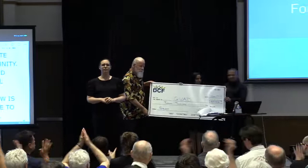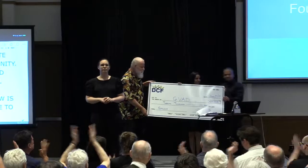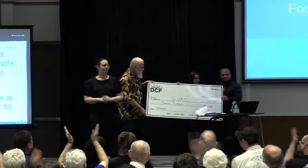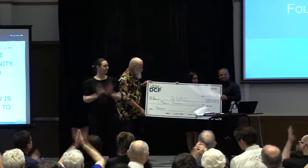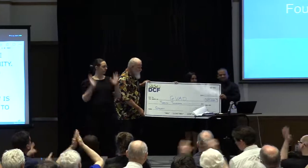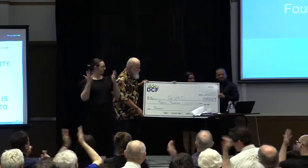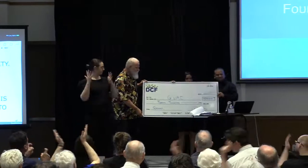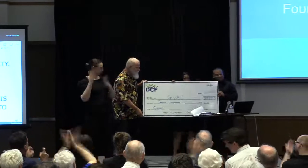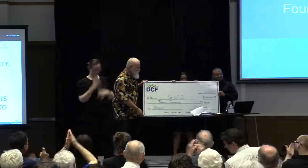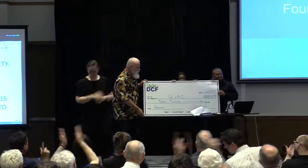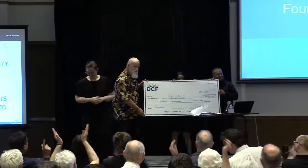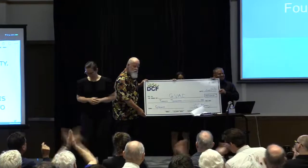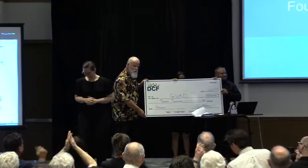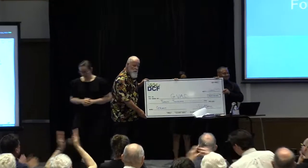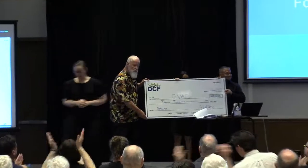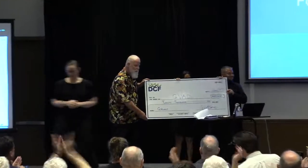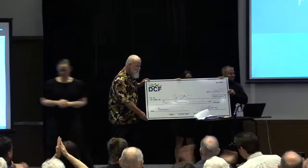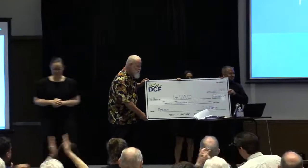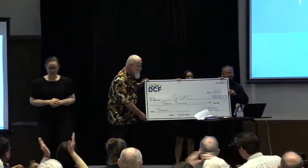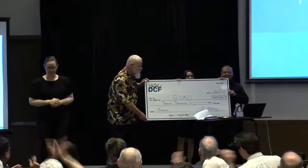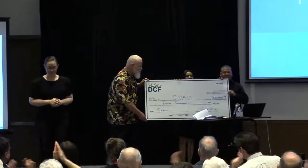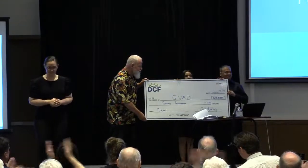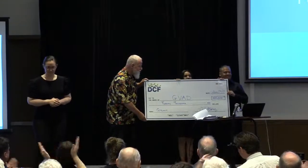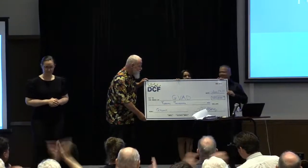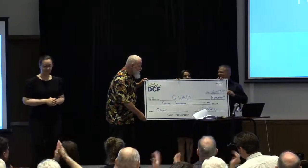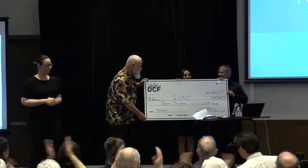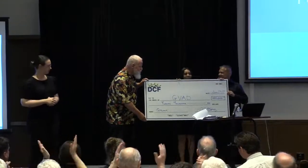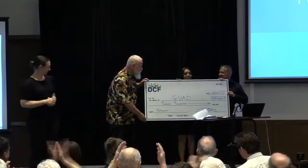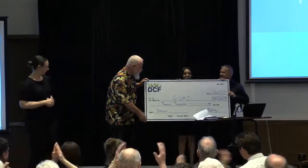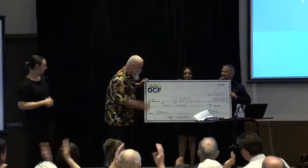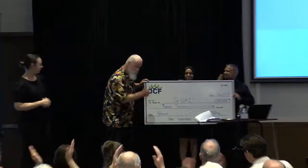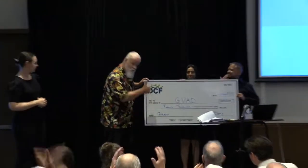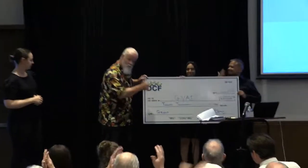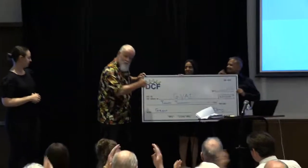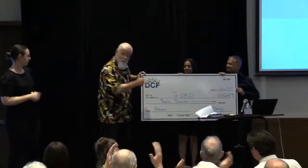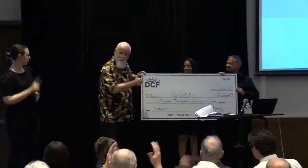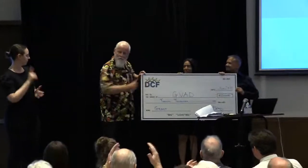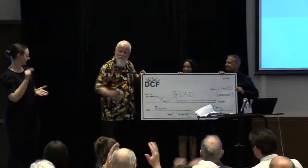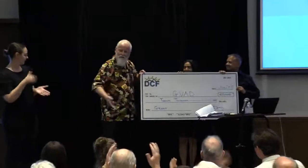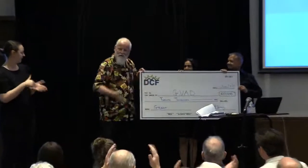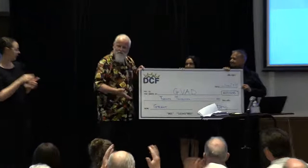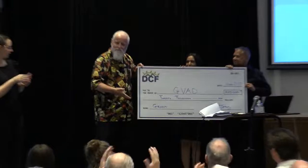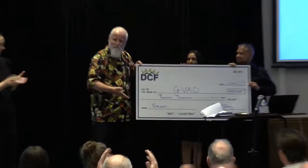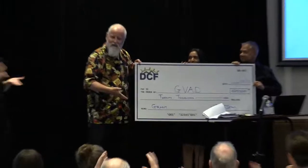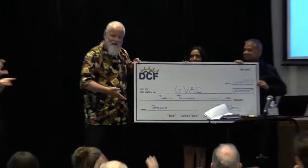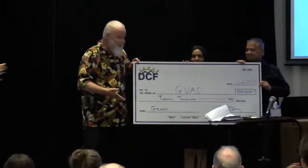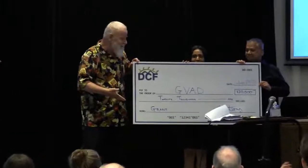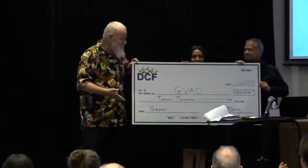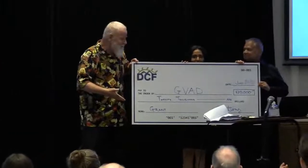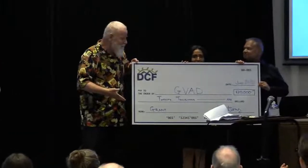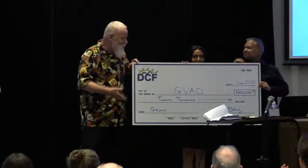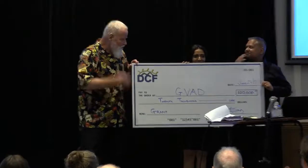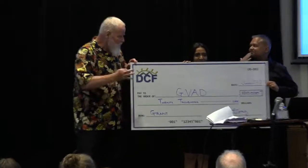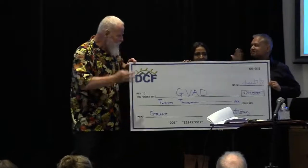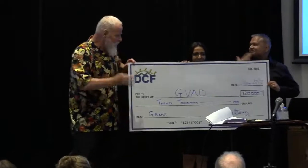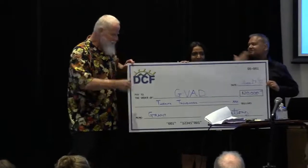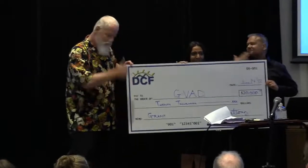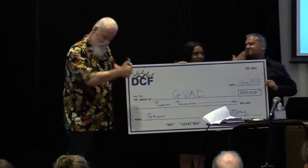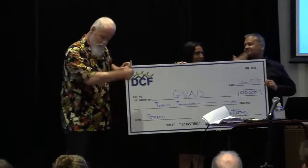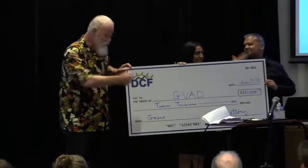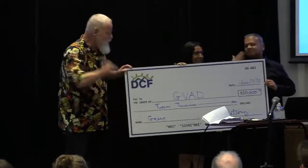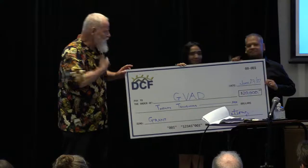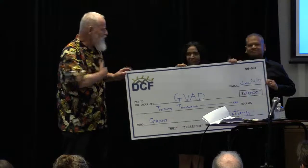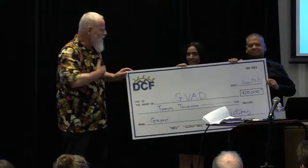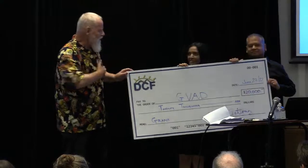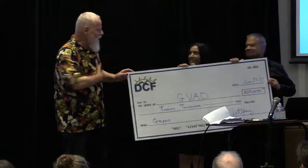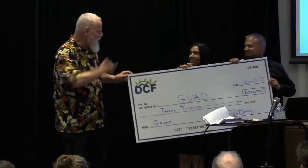And we are now donating tonight $20,000 to the Greater Vancouver Association of the Deaf from the Deaf